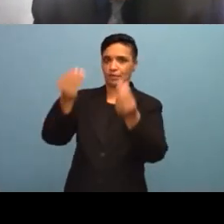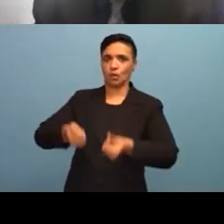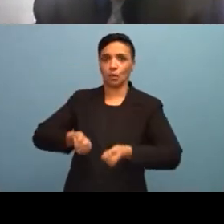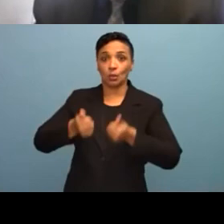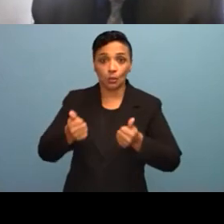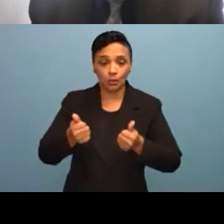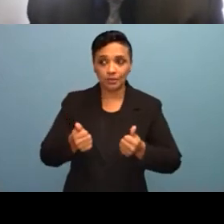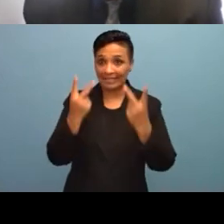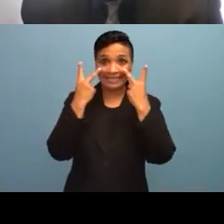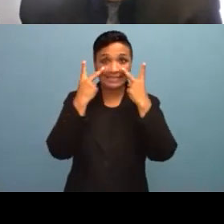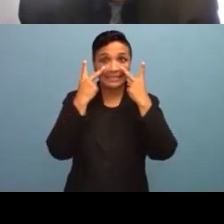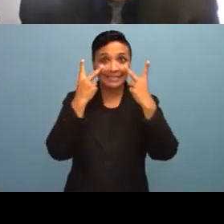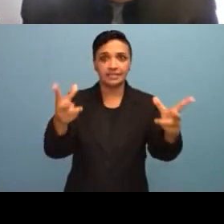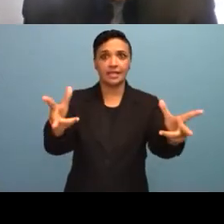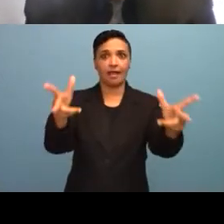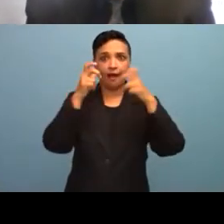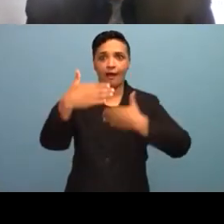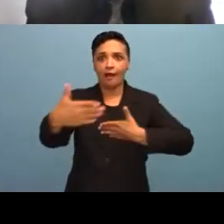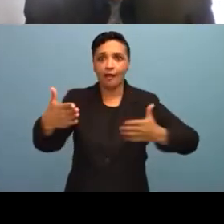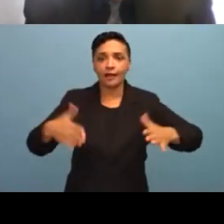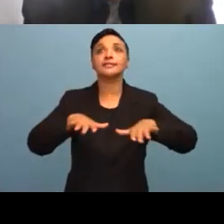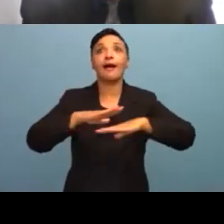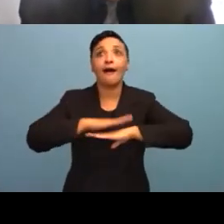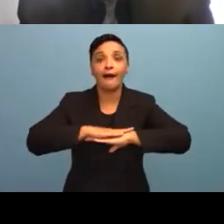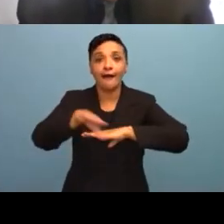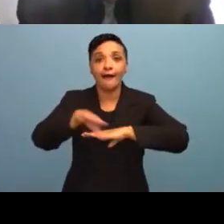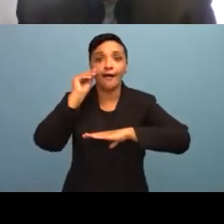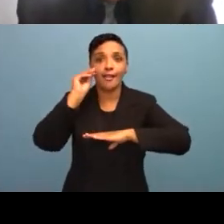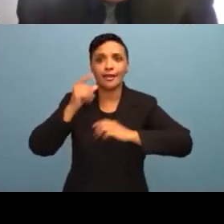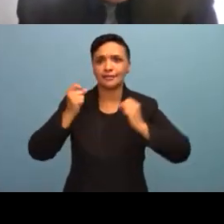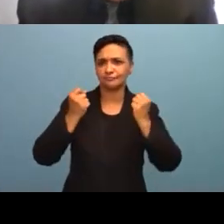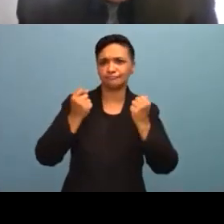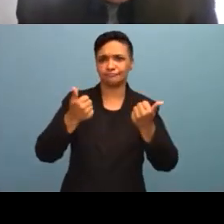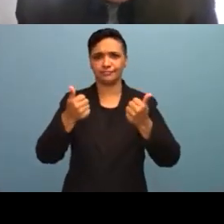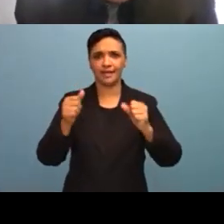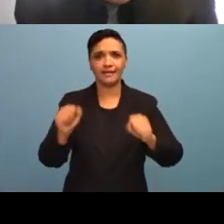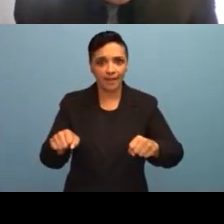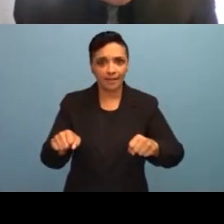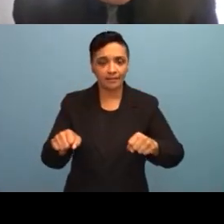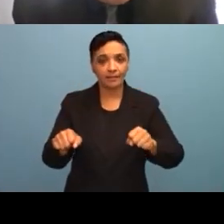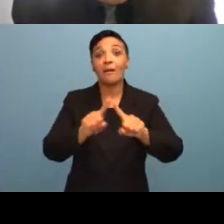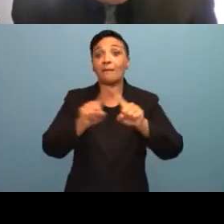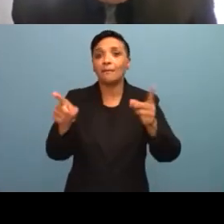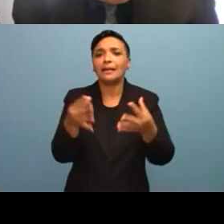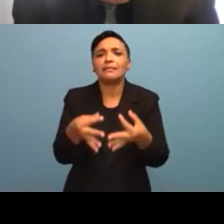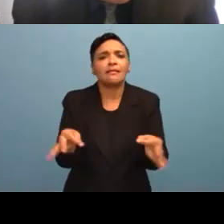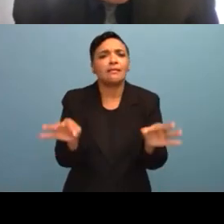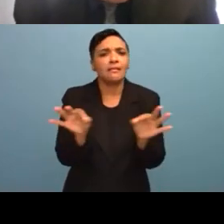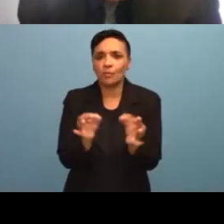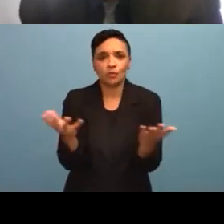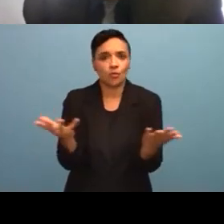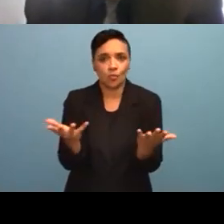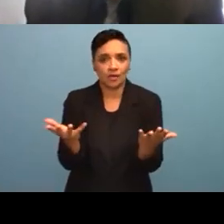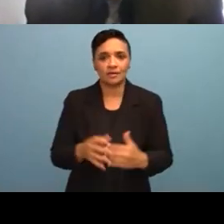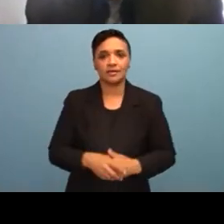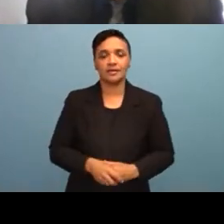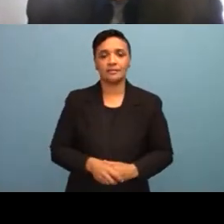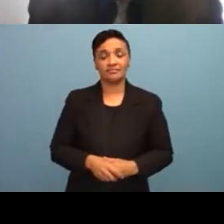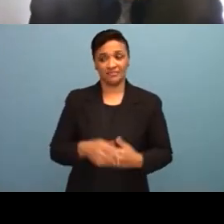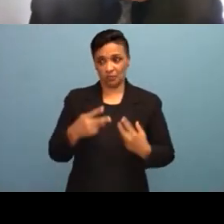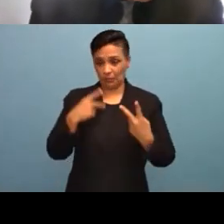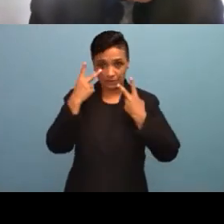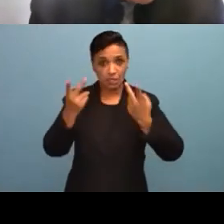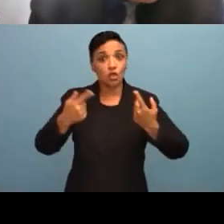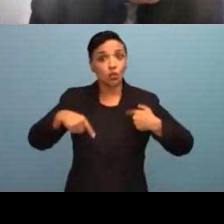see in the classroom, you will learn better. What's also important to note is that while we have made a lot of progress